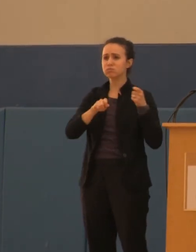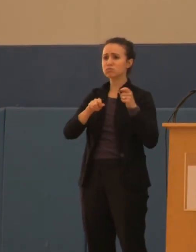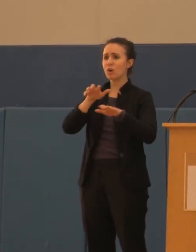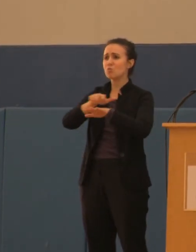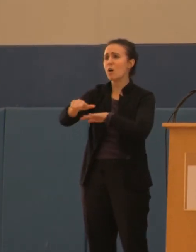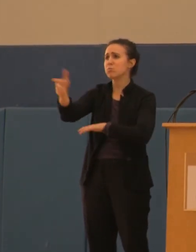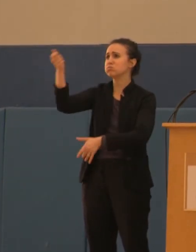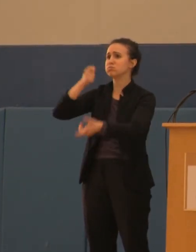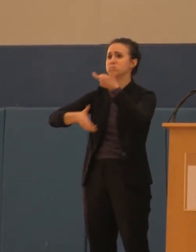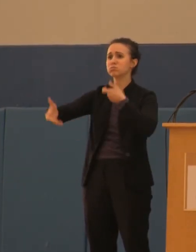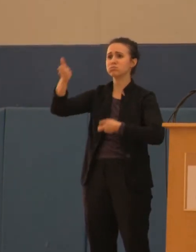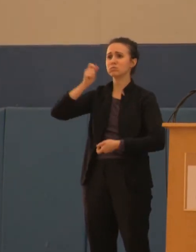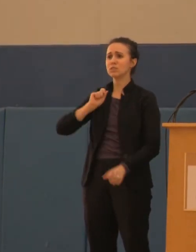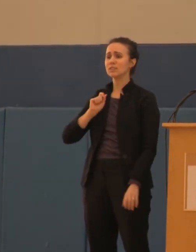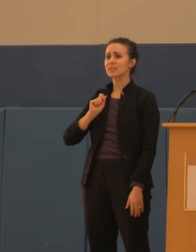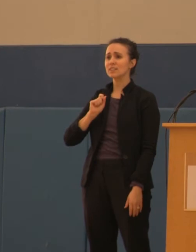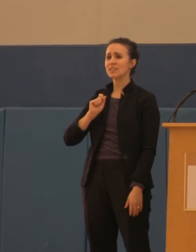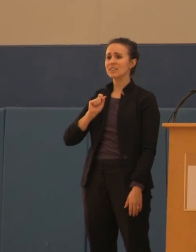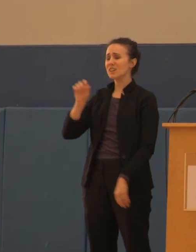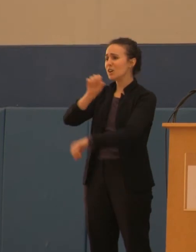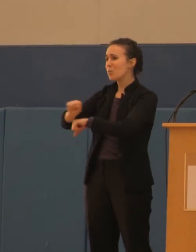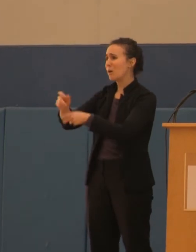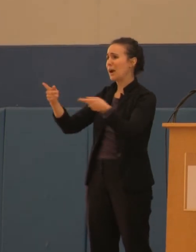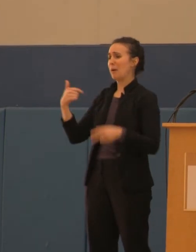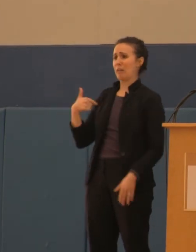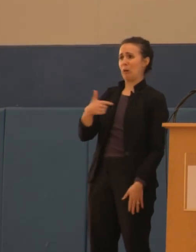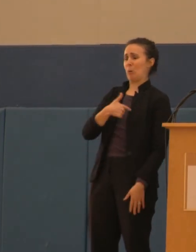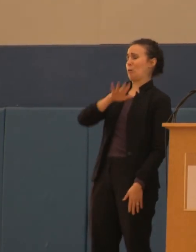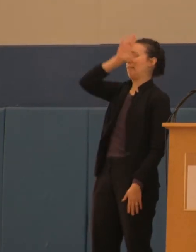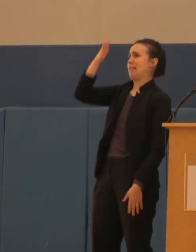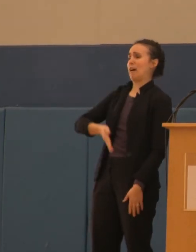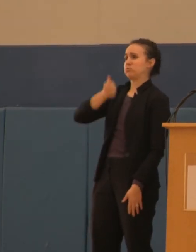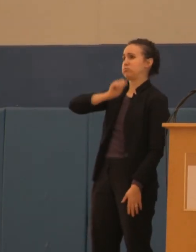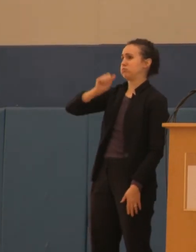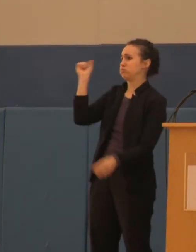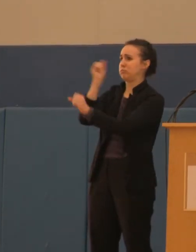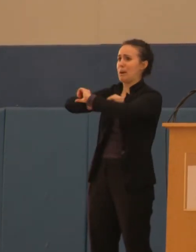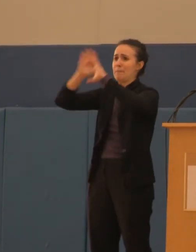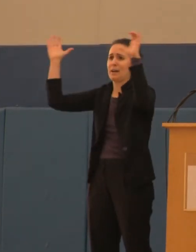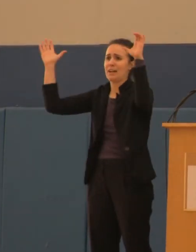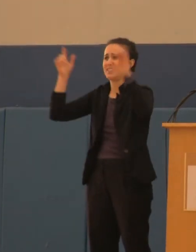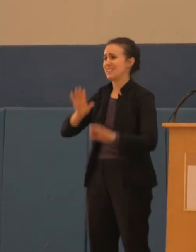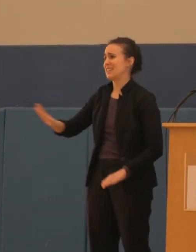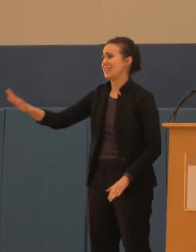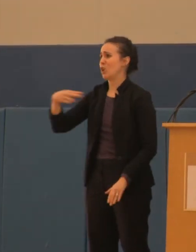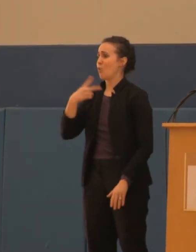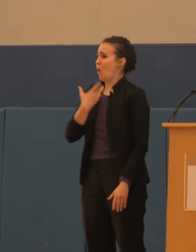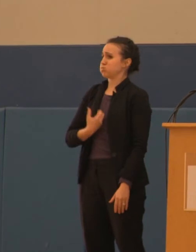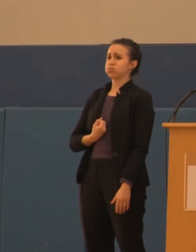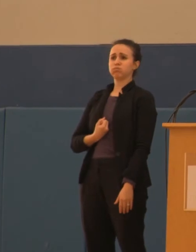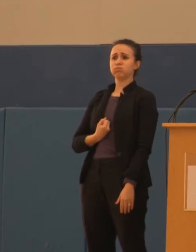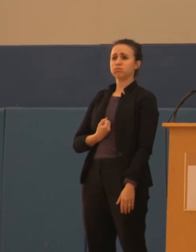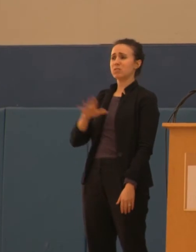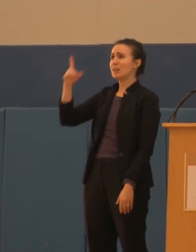grapes, and they're in places none of us could fathom. And they'll never have a voice. And